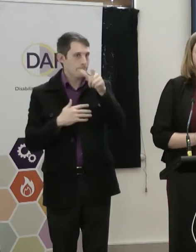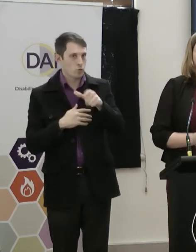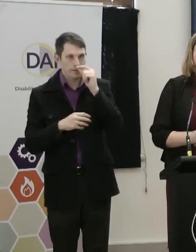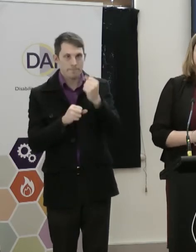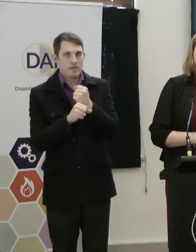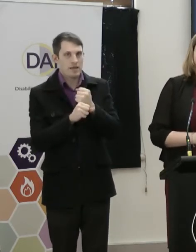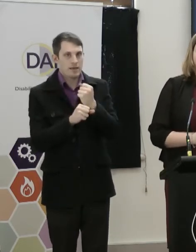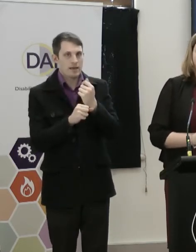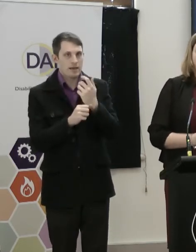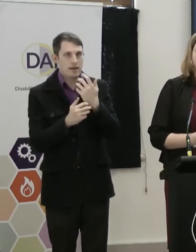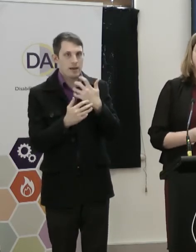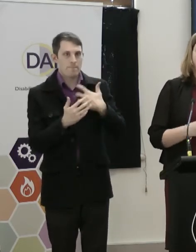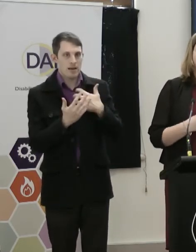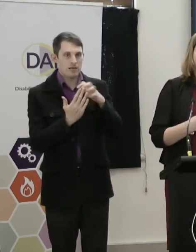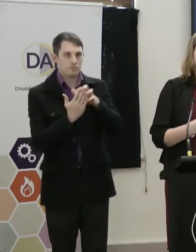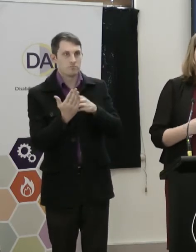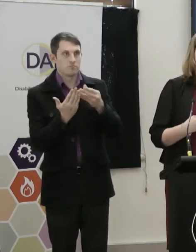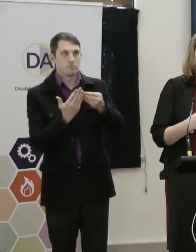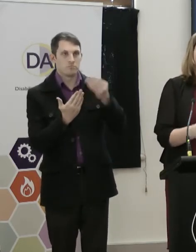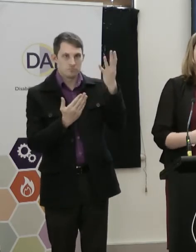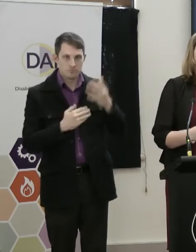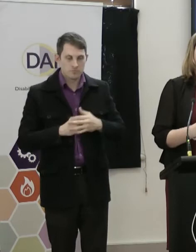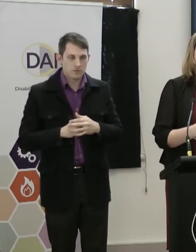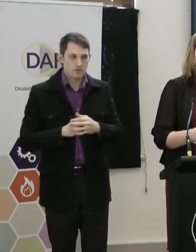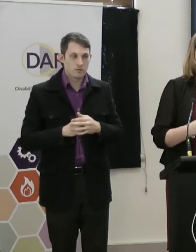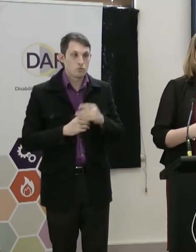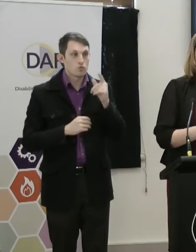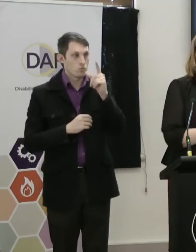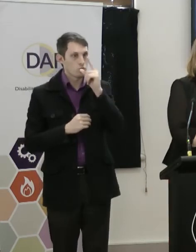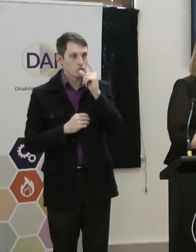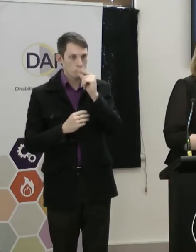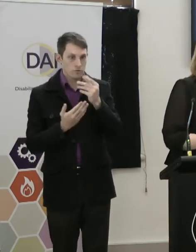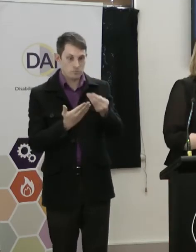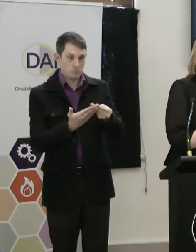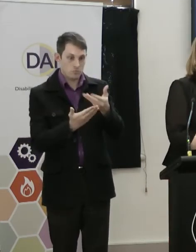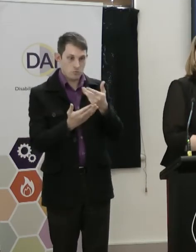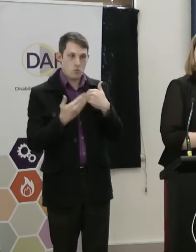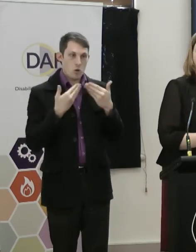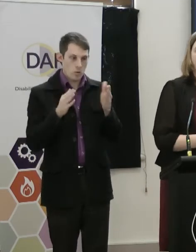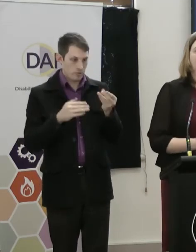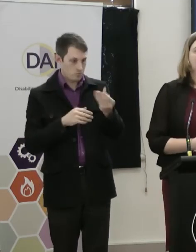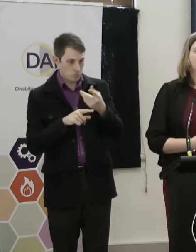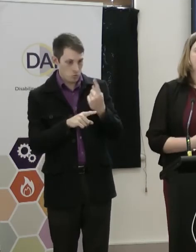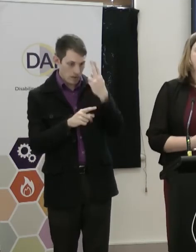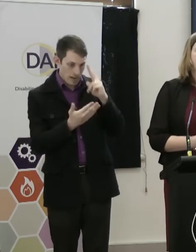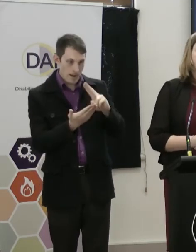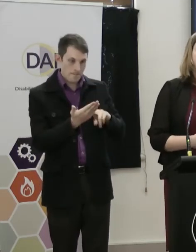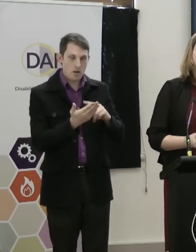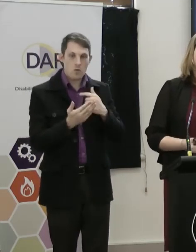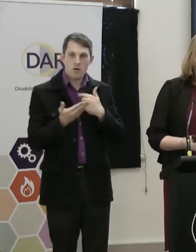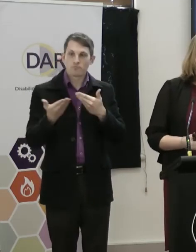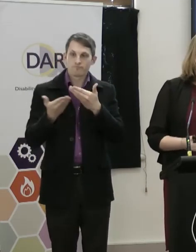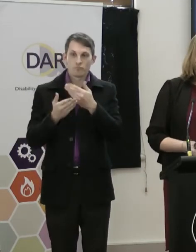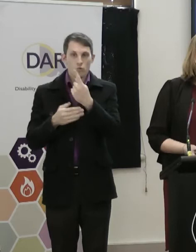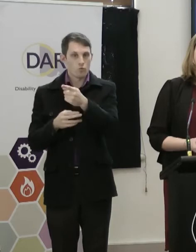be made in a manner that's open. So we know who you are, and we tell the provider who you are and who the participant is. They can